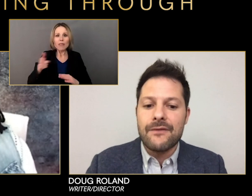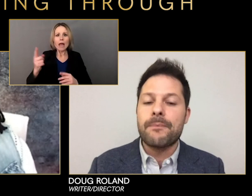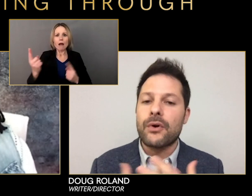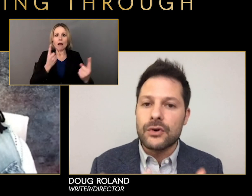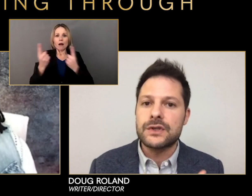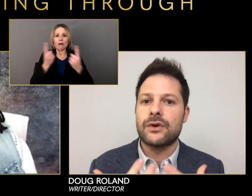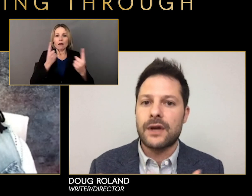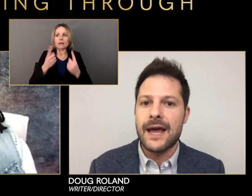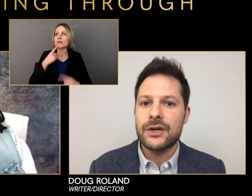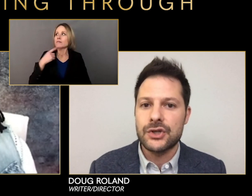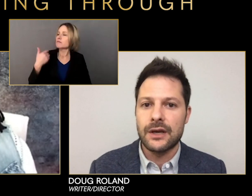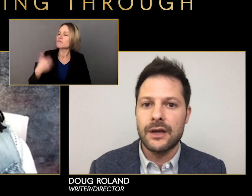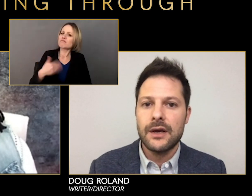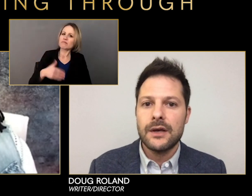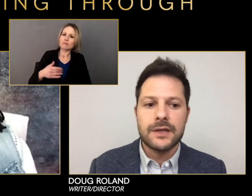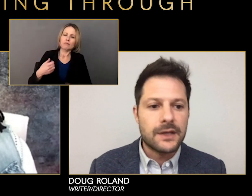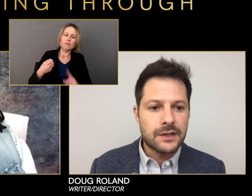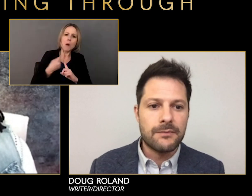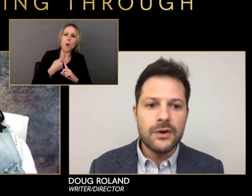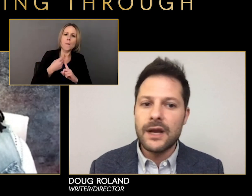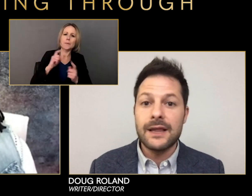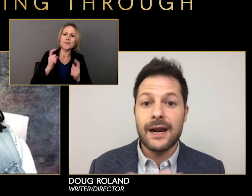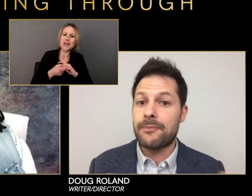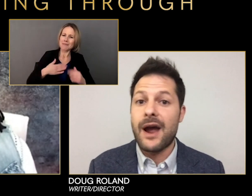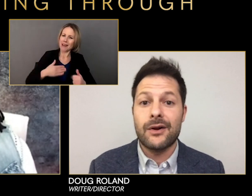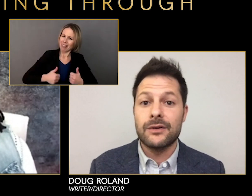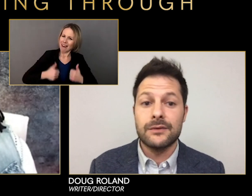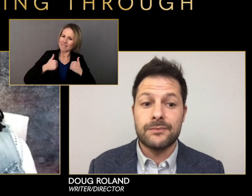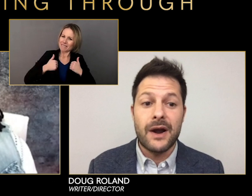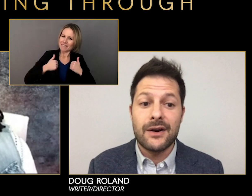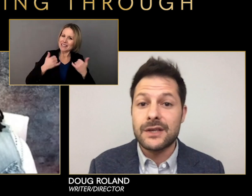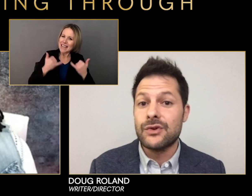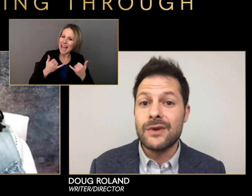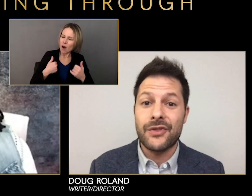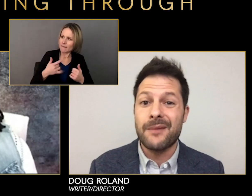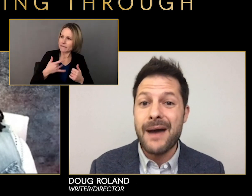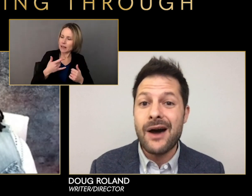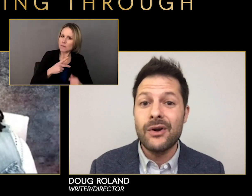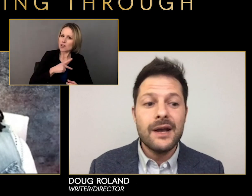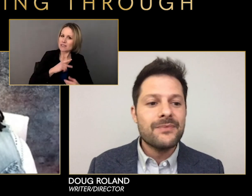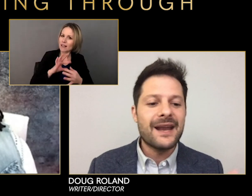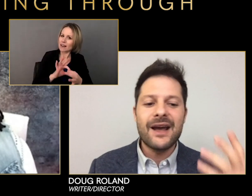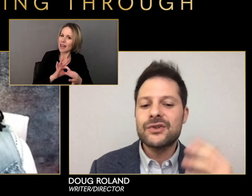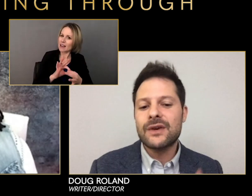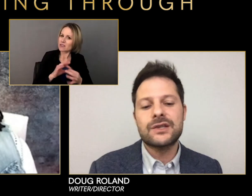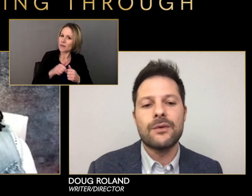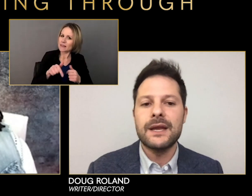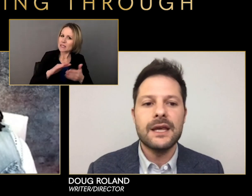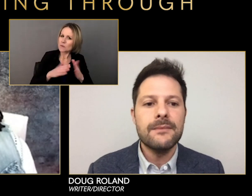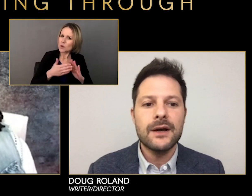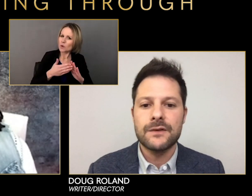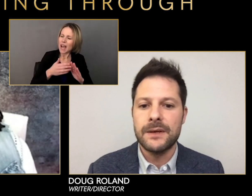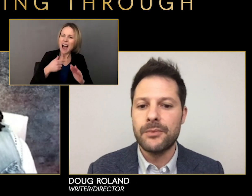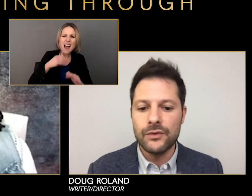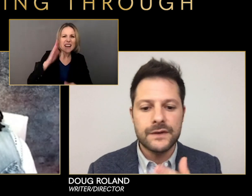feel like I have a personal connection to this community that I prior to this knew nothing about. And I also get so many emails of people who've seen